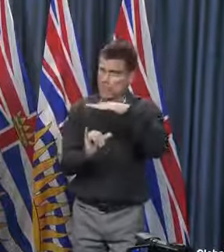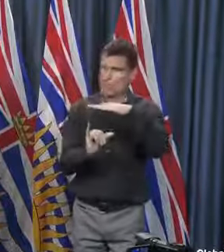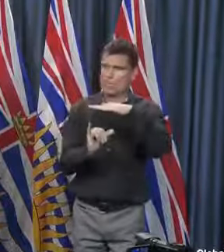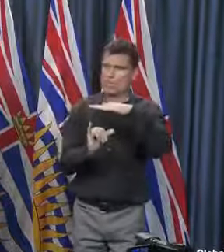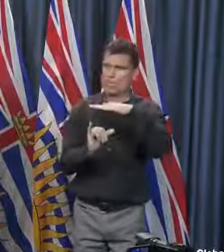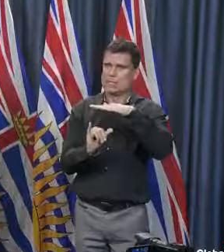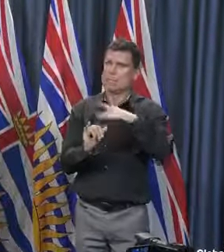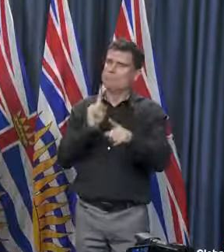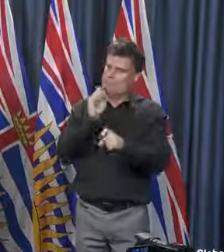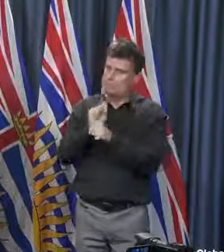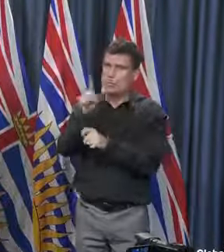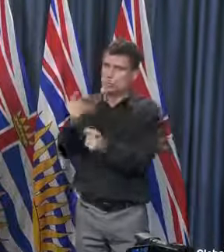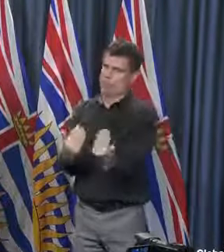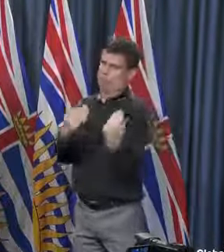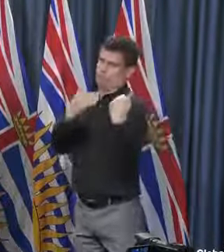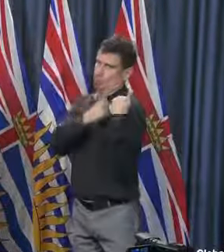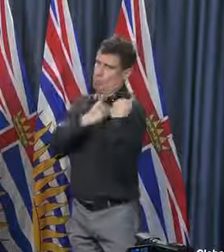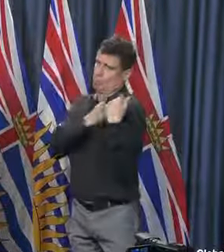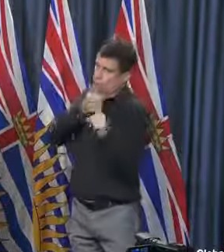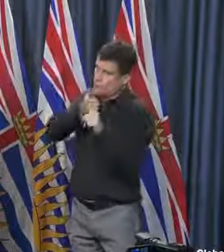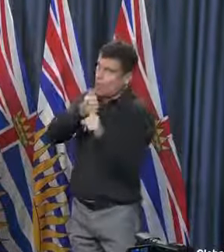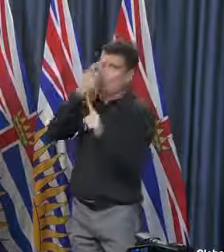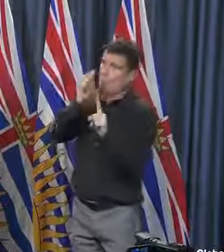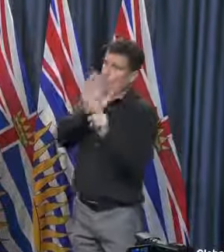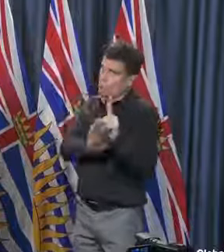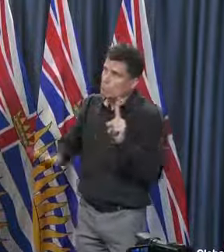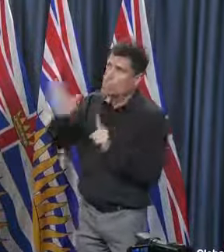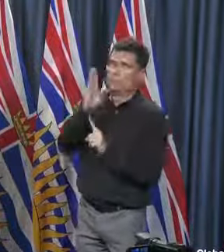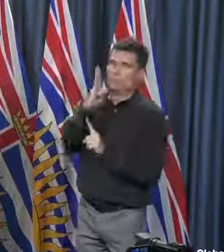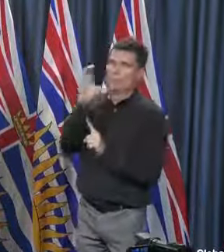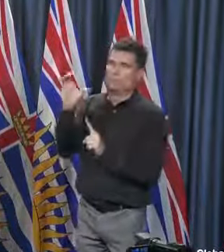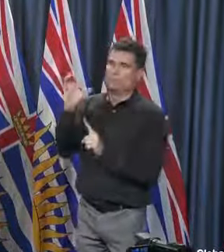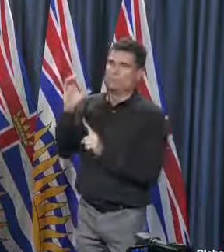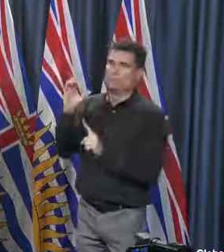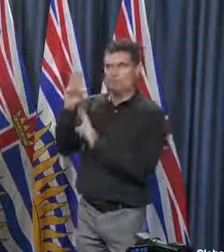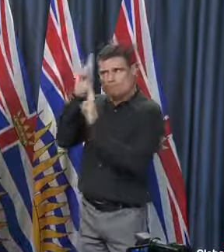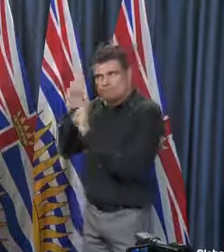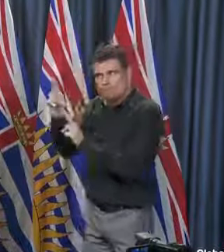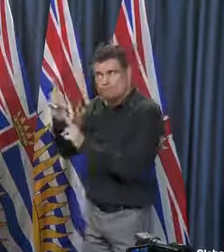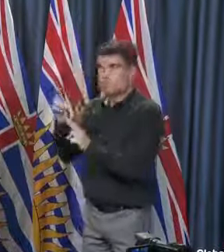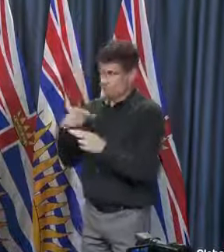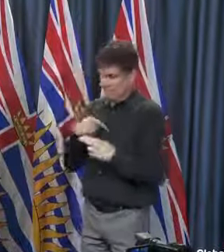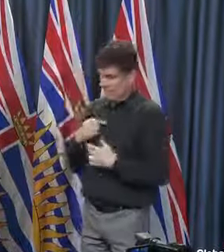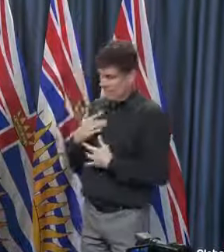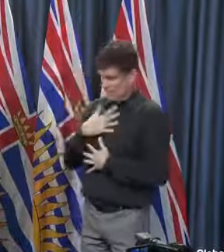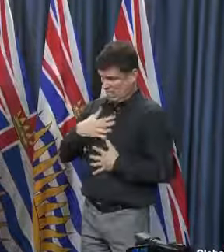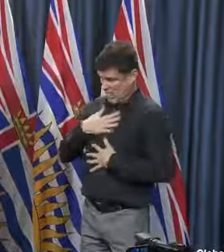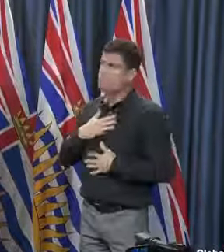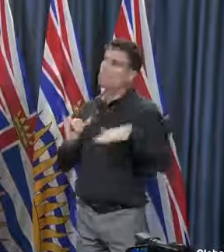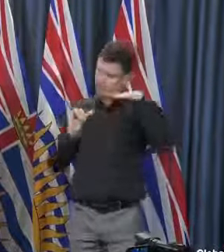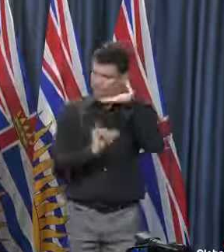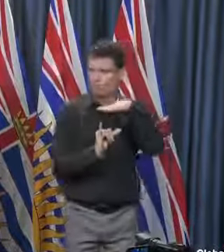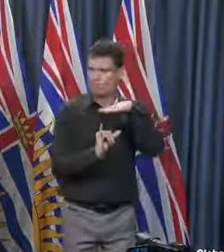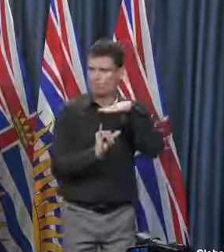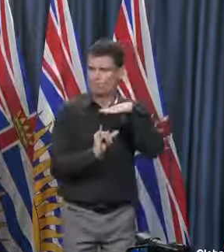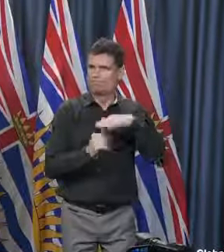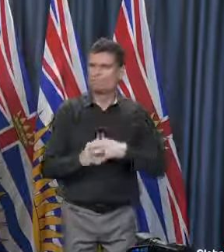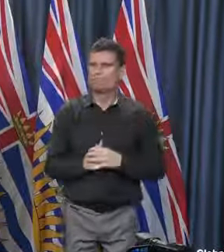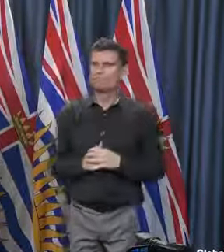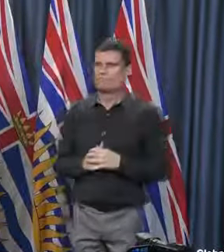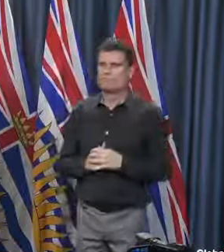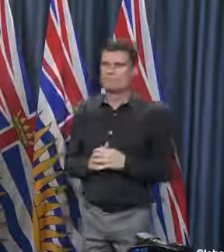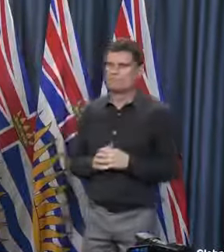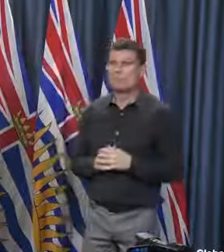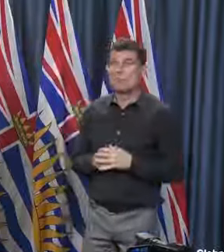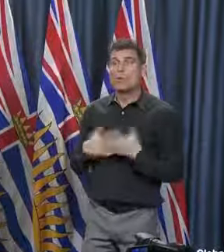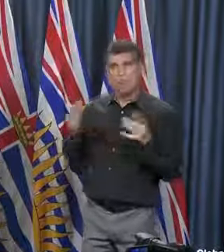know. This allows us, I think, to do what we've been doing, to push and to attack for more than 9 weeks now, to push